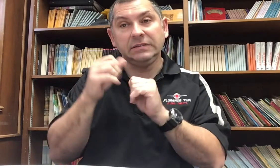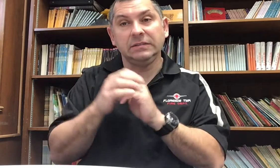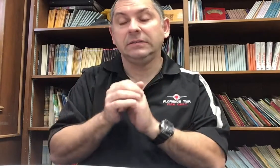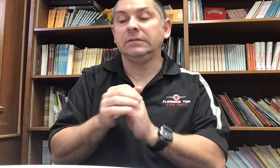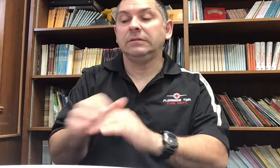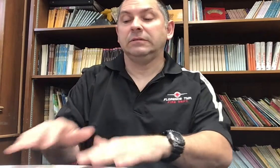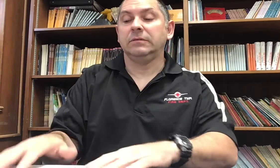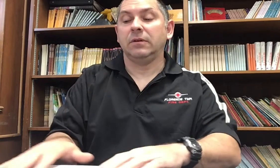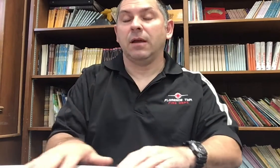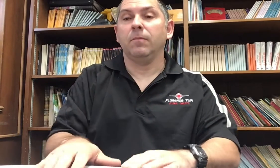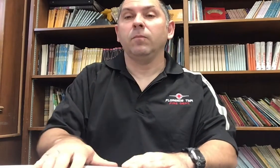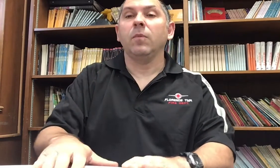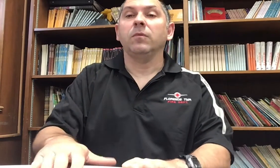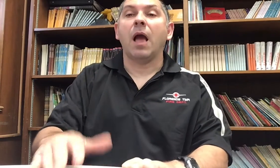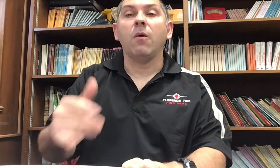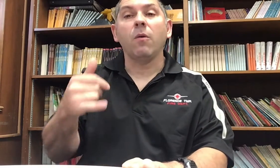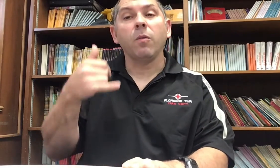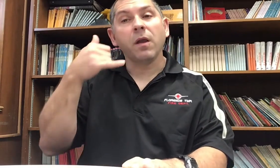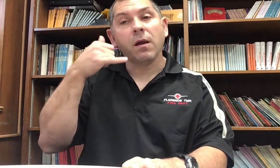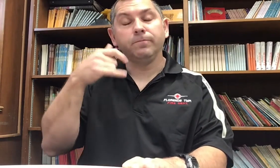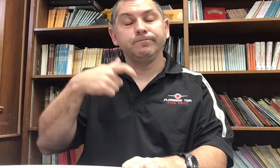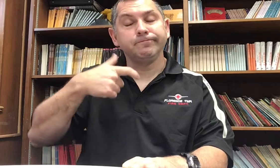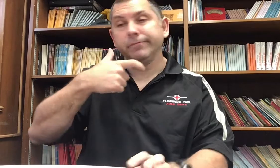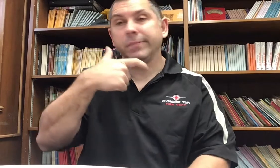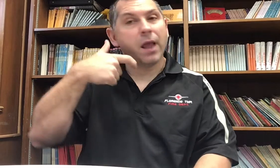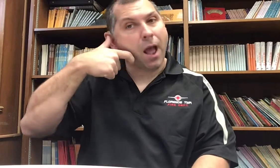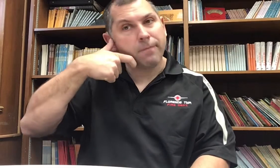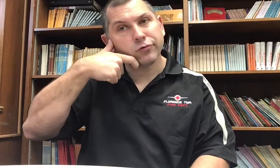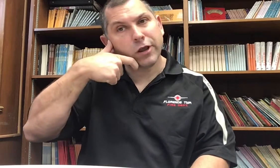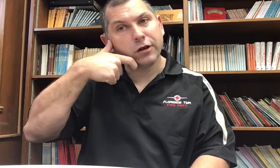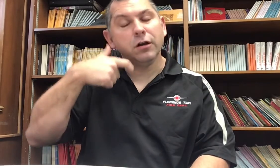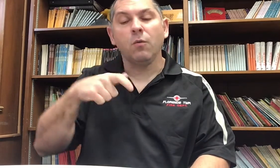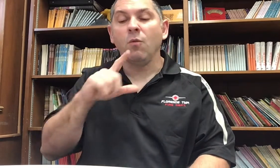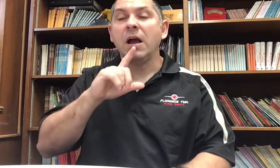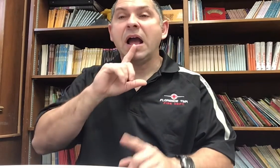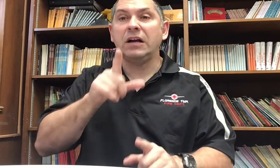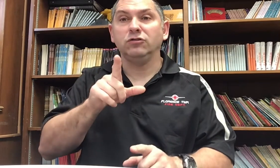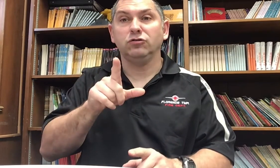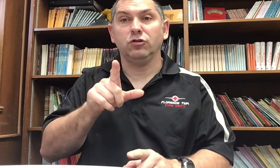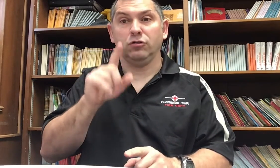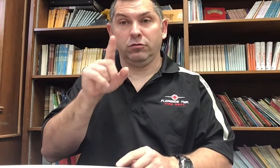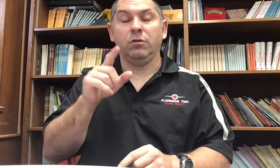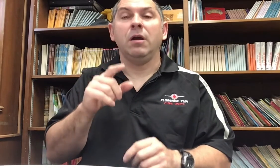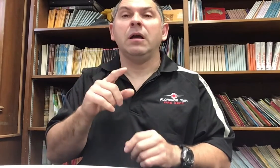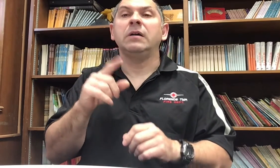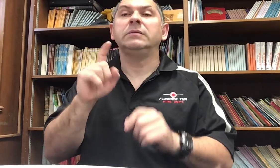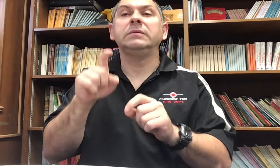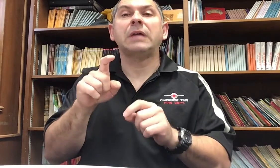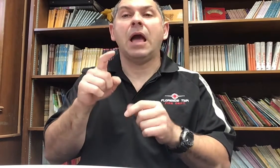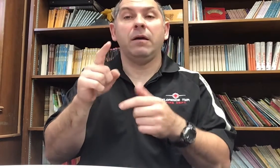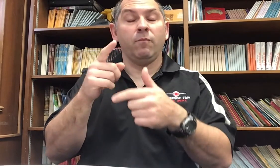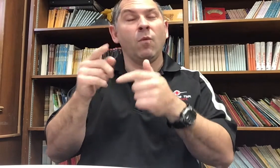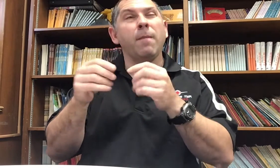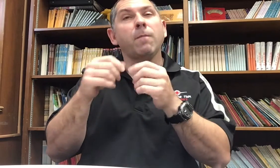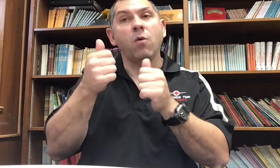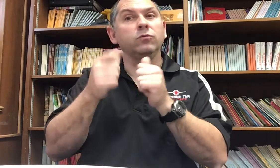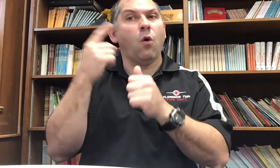But the fastest way to get help would be to actually call. Now, when the operator answers,